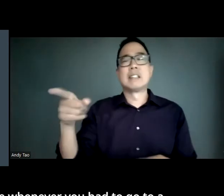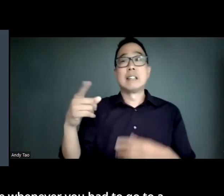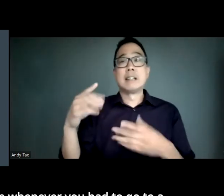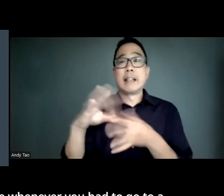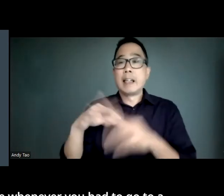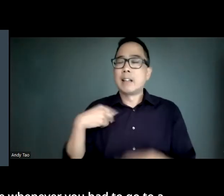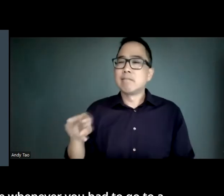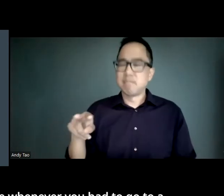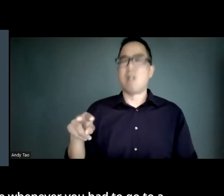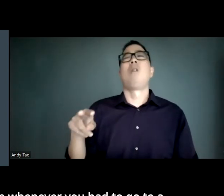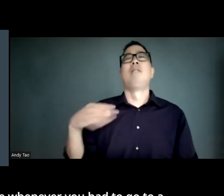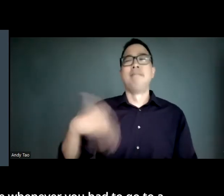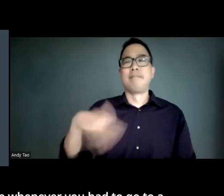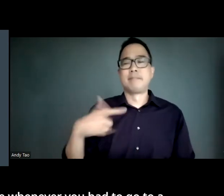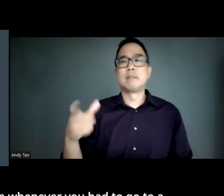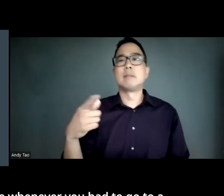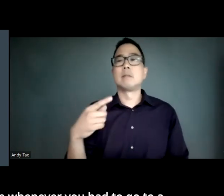for 5 years.